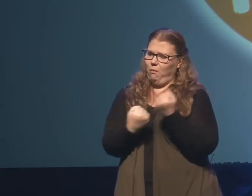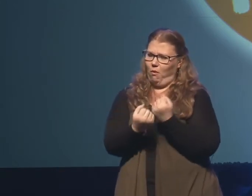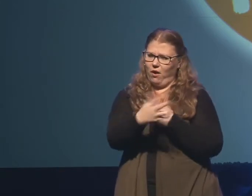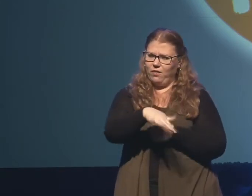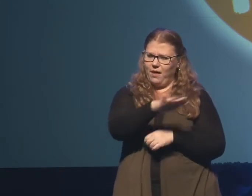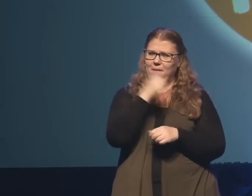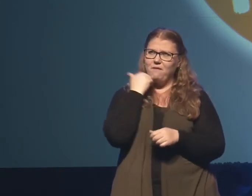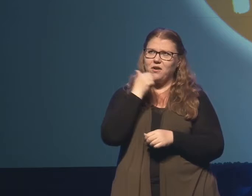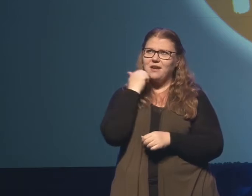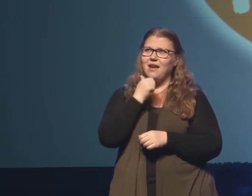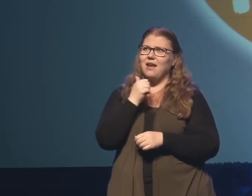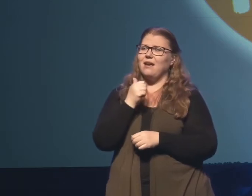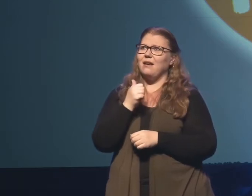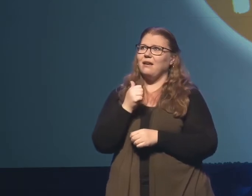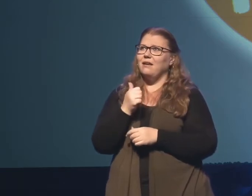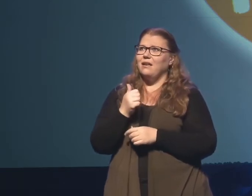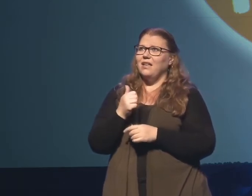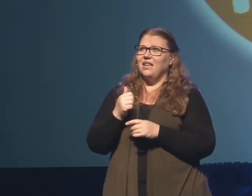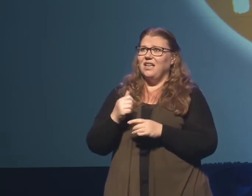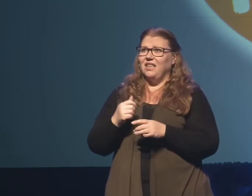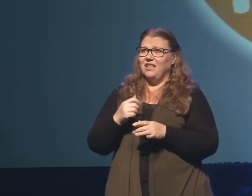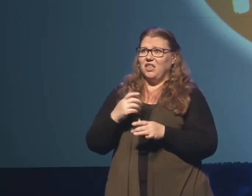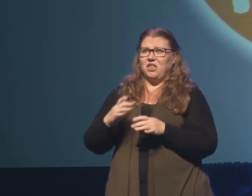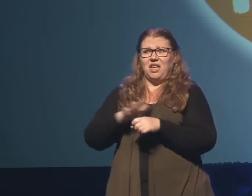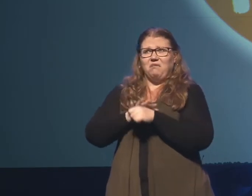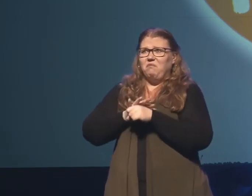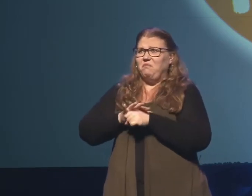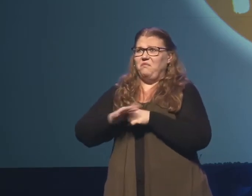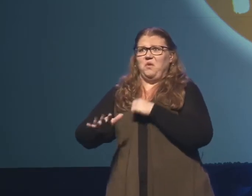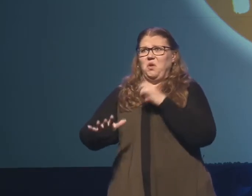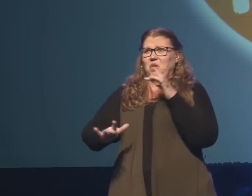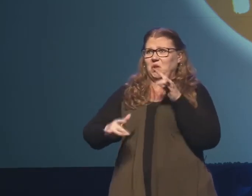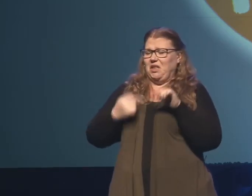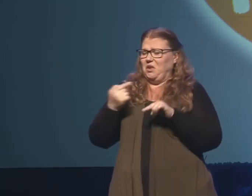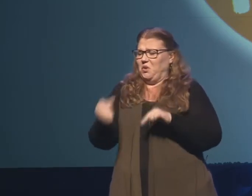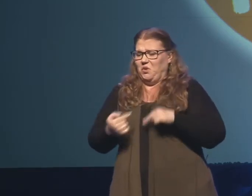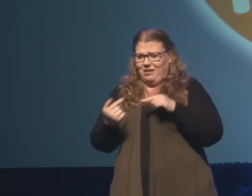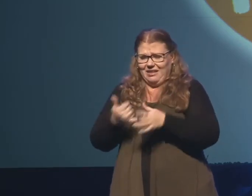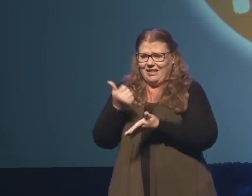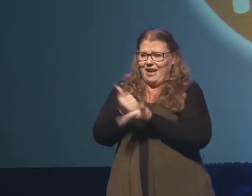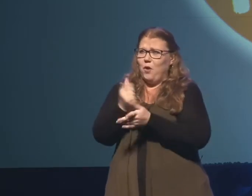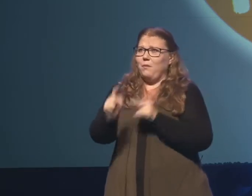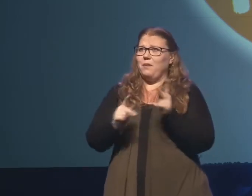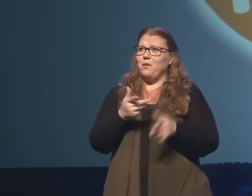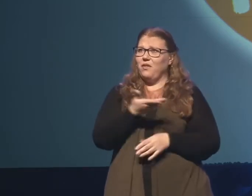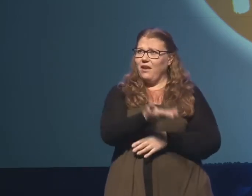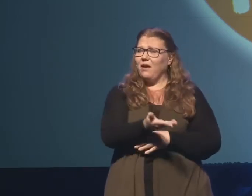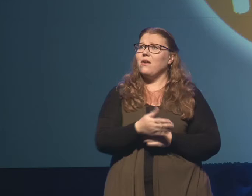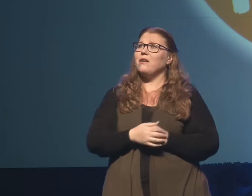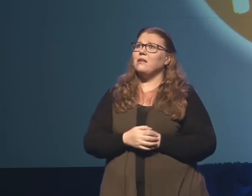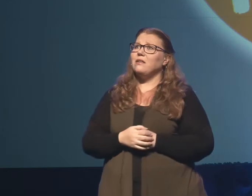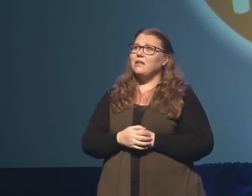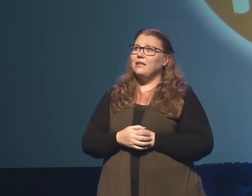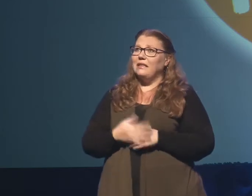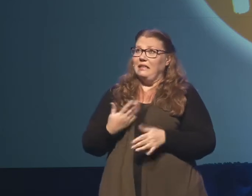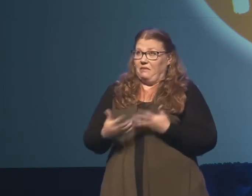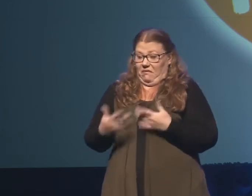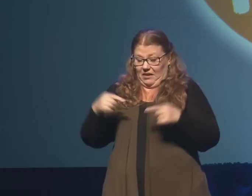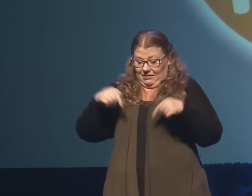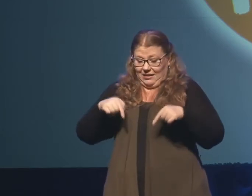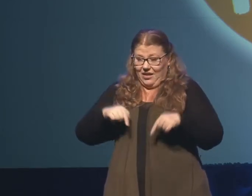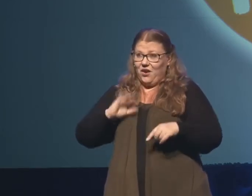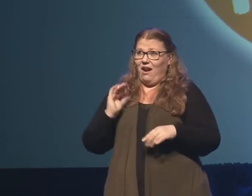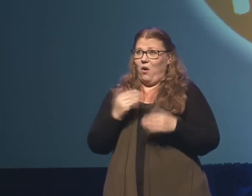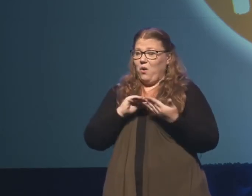every day they're up to their ears in helping people there. And God, even in our own community, in our own lives, there